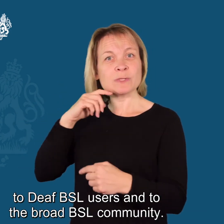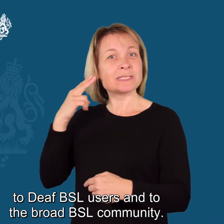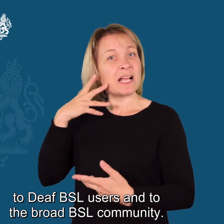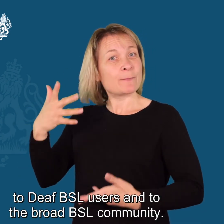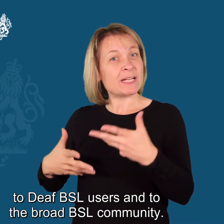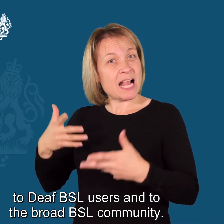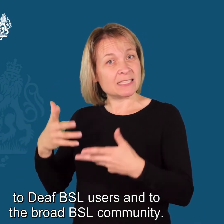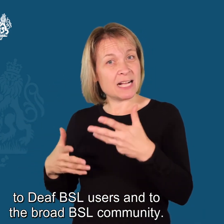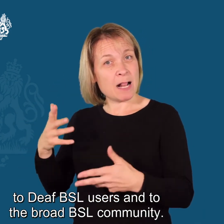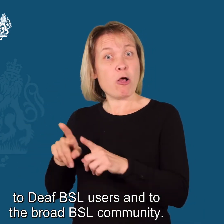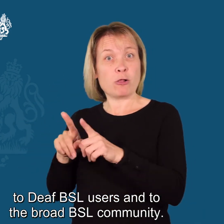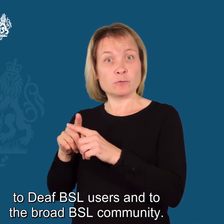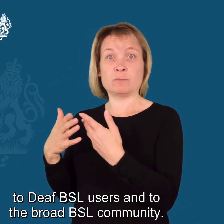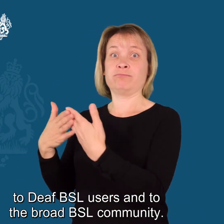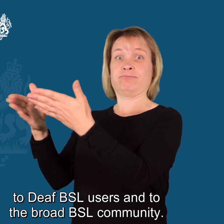community.